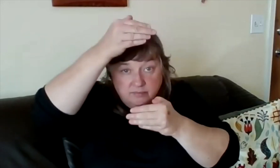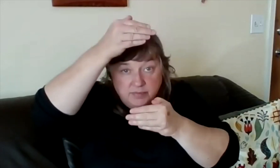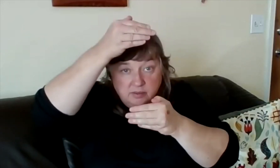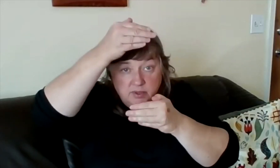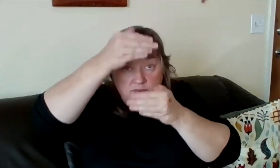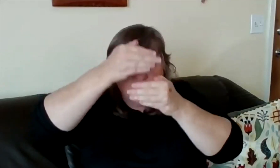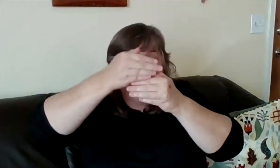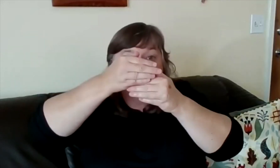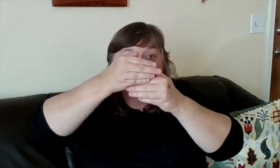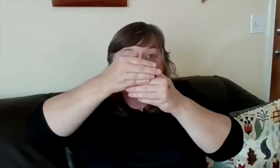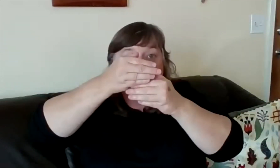Peekaboo.